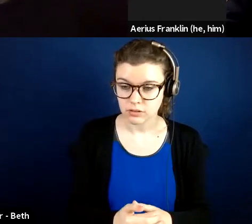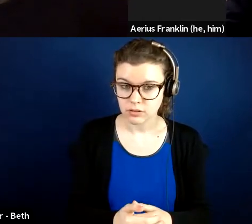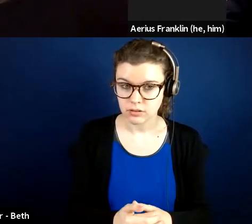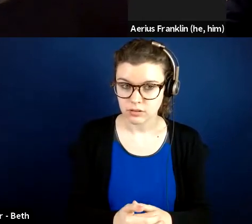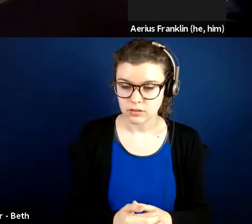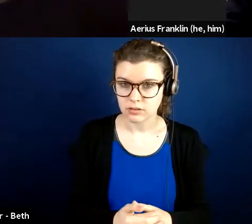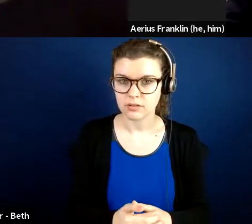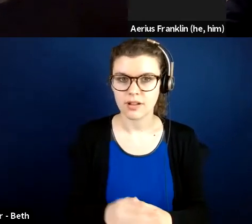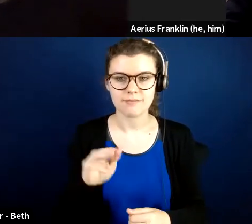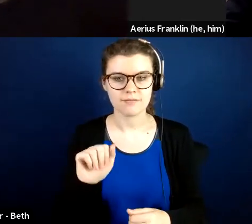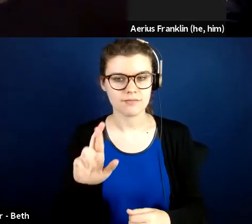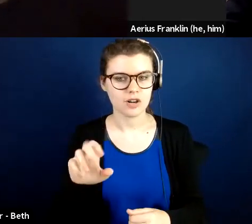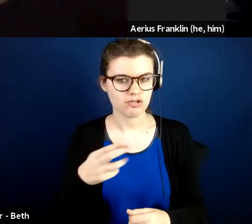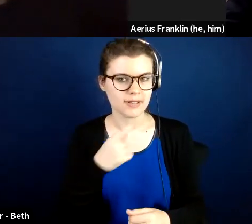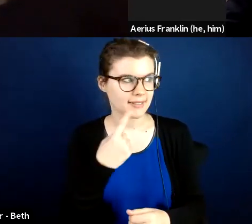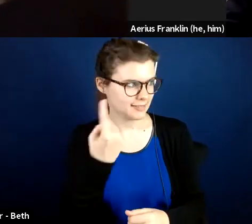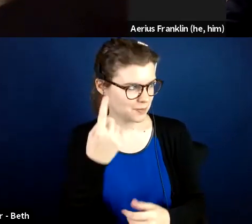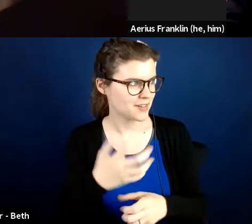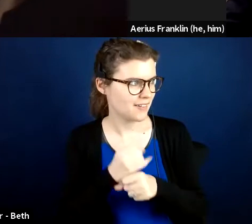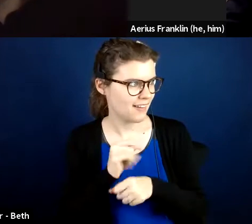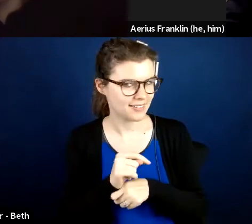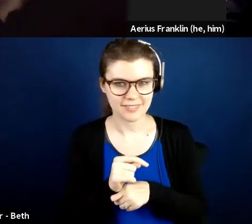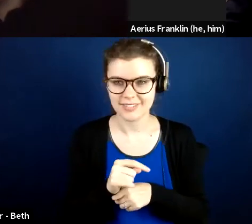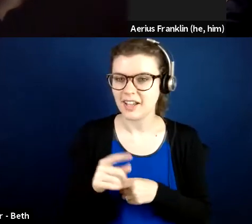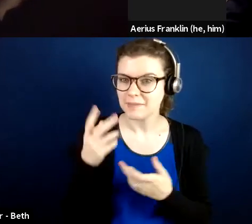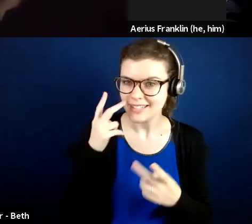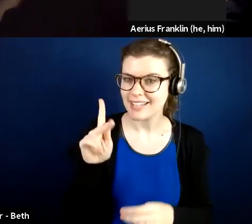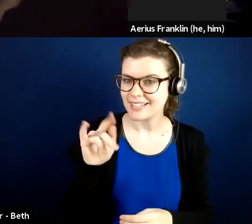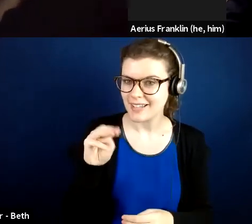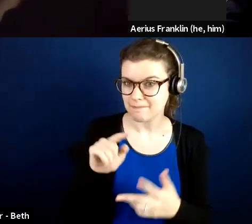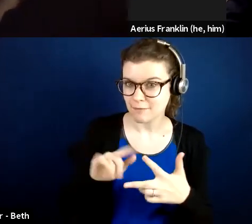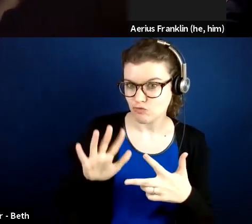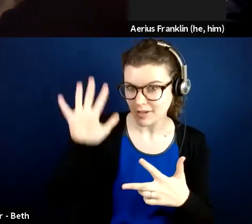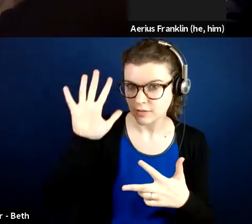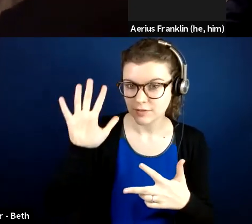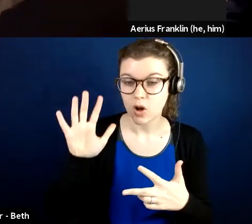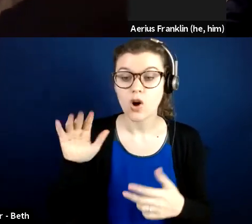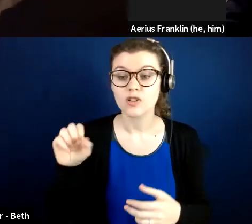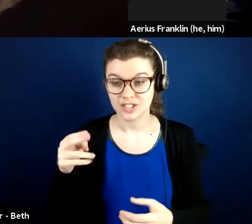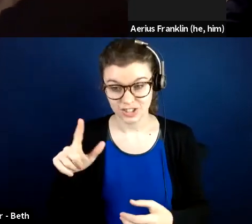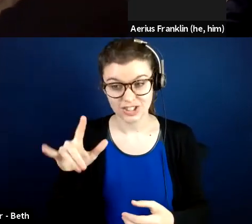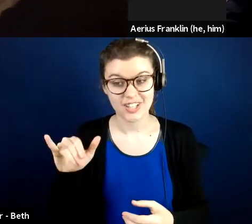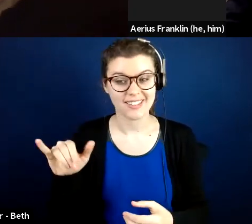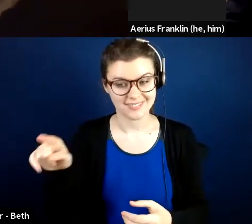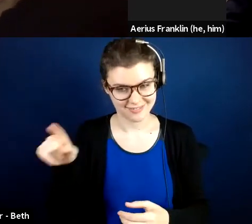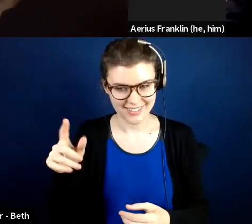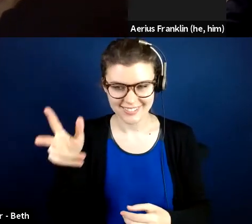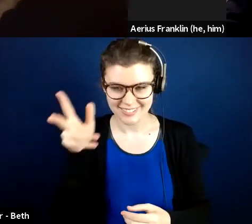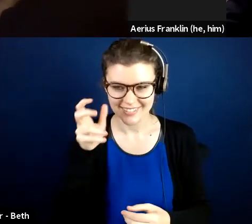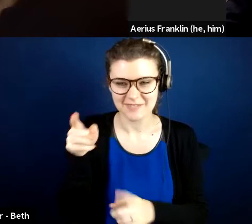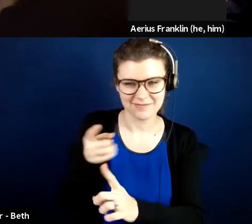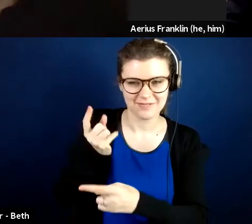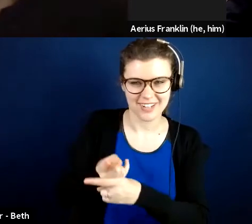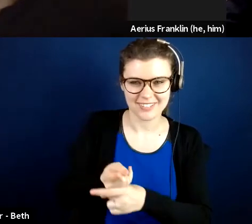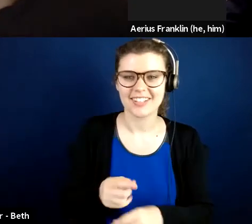Ooh, someone got it. Kimberly has her hand up too, though. Yeah. Oh, Shelly did. Shelly got it. Yeah, that's what I was